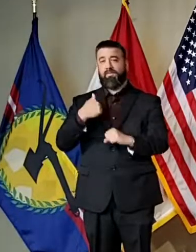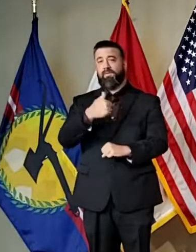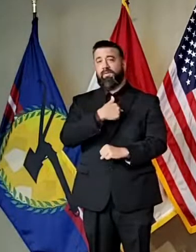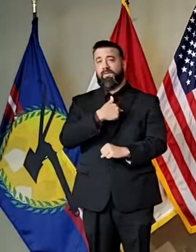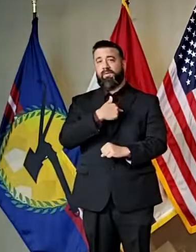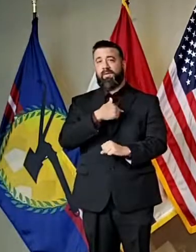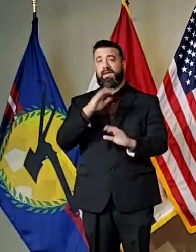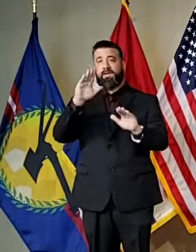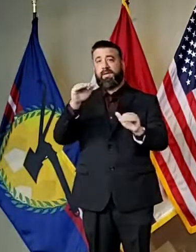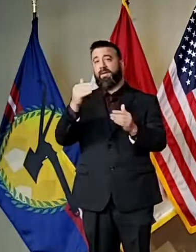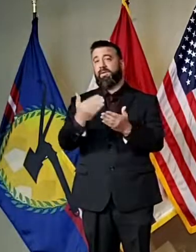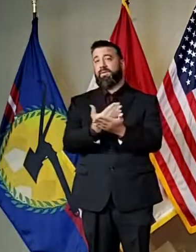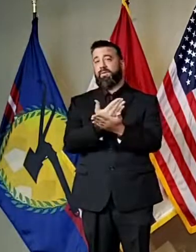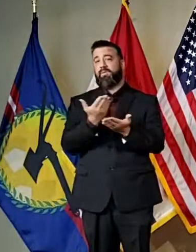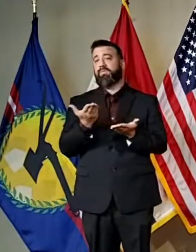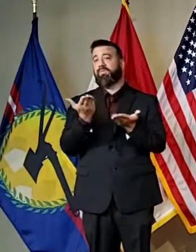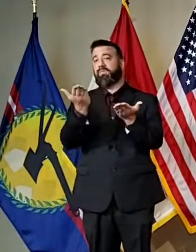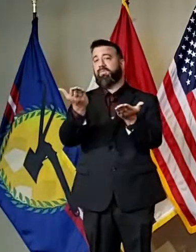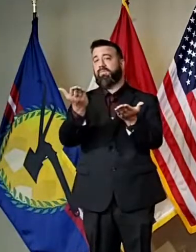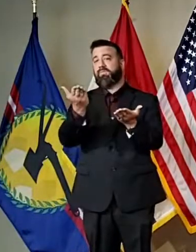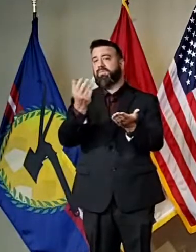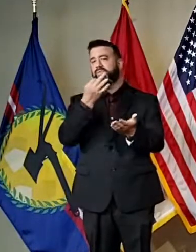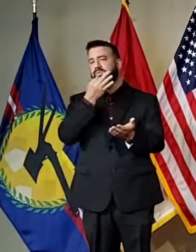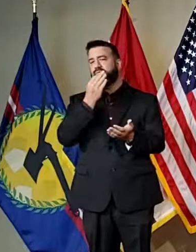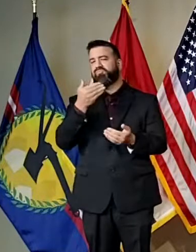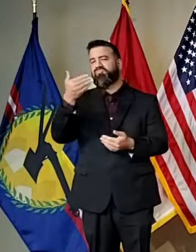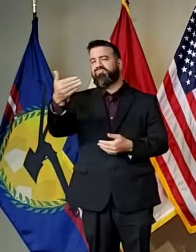new recommendations on that in coming weeks.